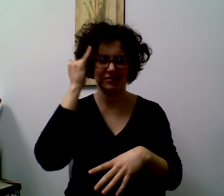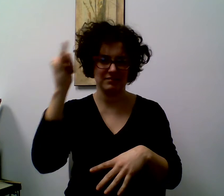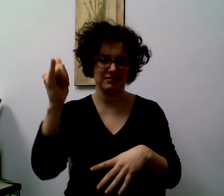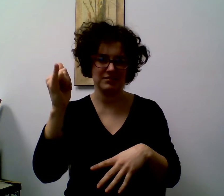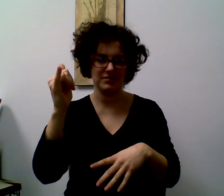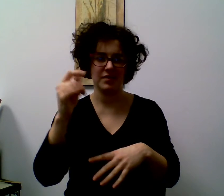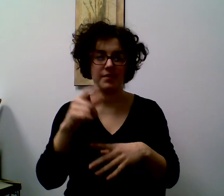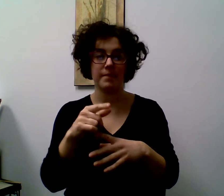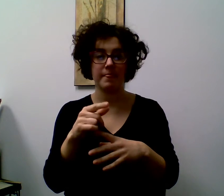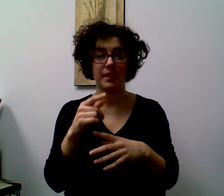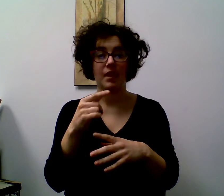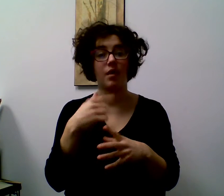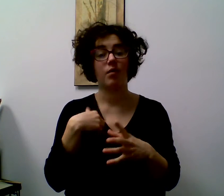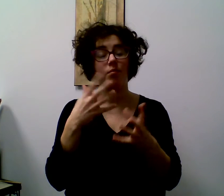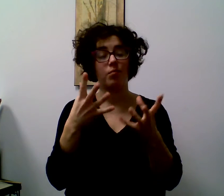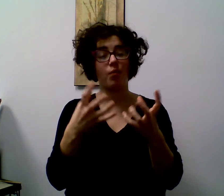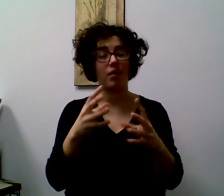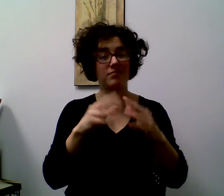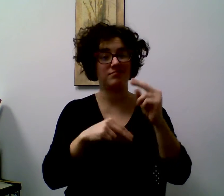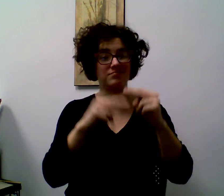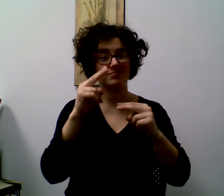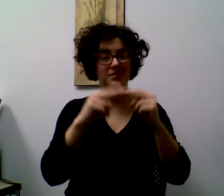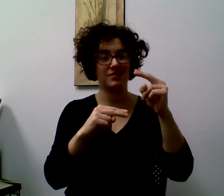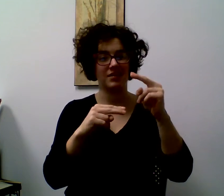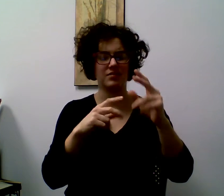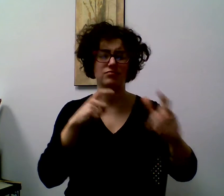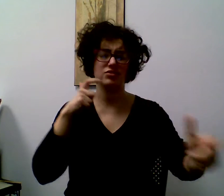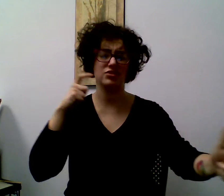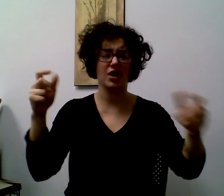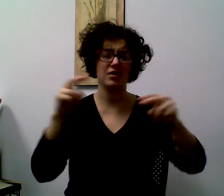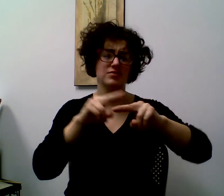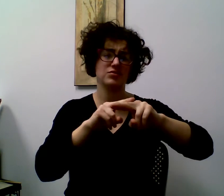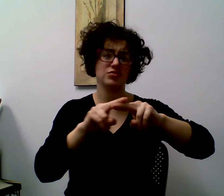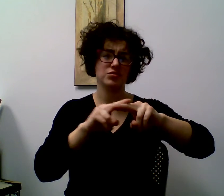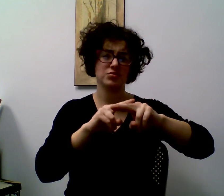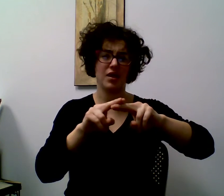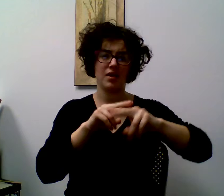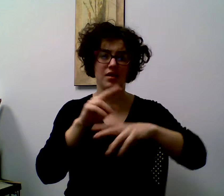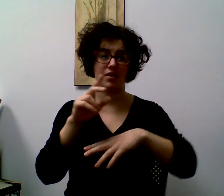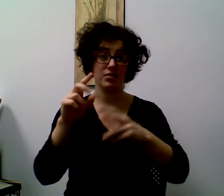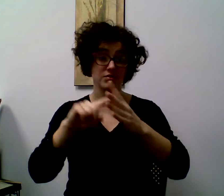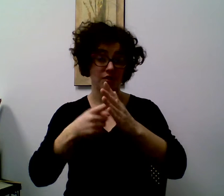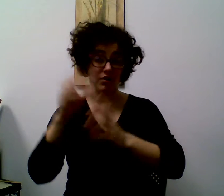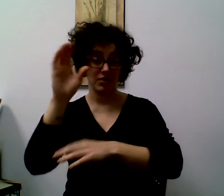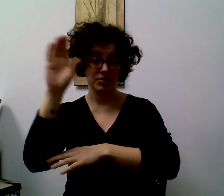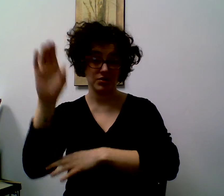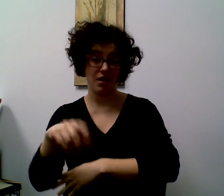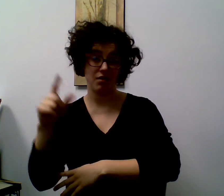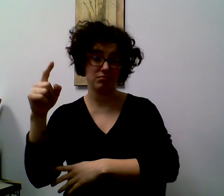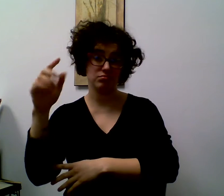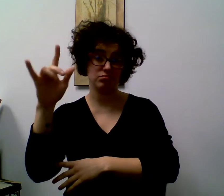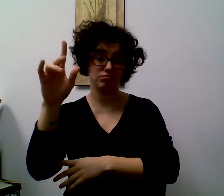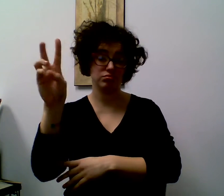Chicago, where he happened to own real estate. For his proposal to succeed, Douglas felt that the territories through which the